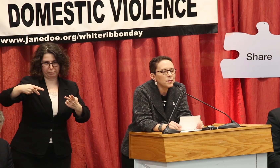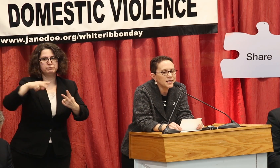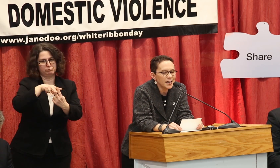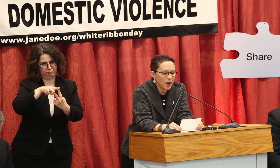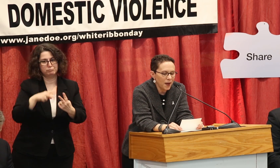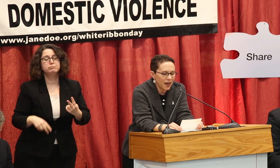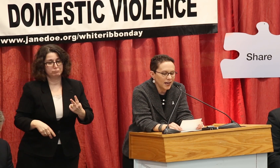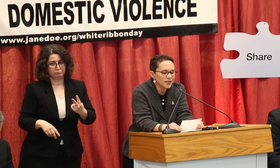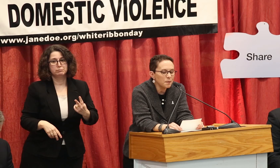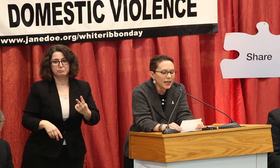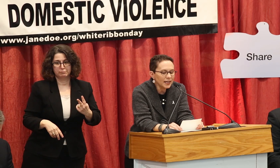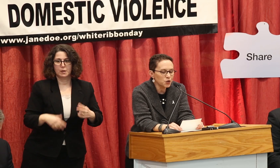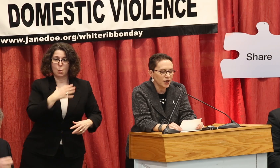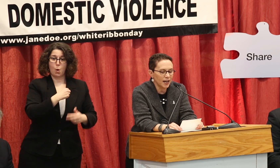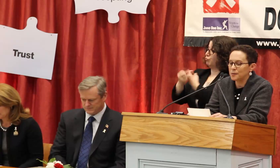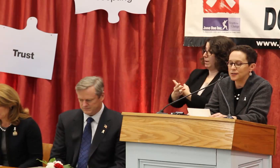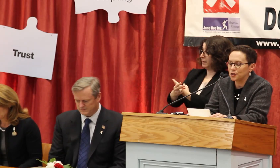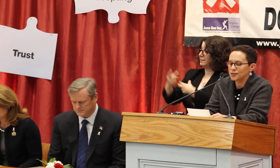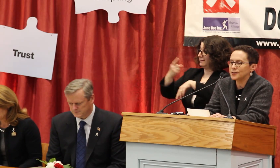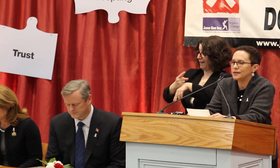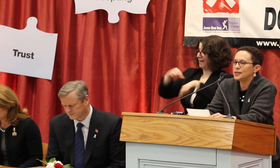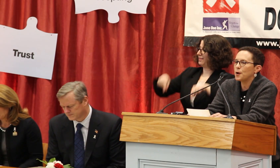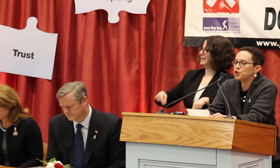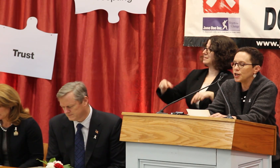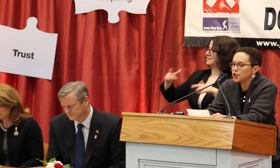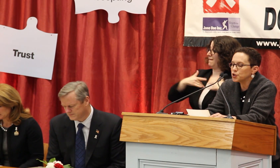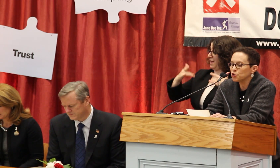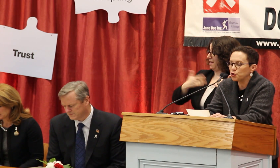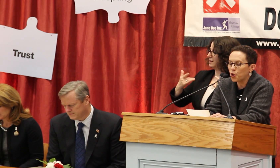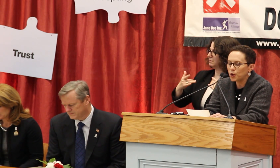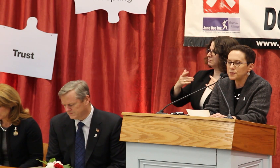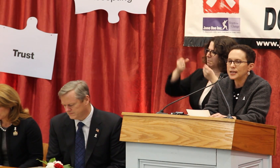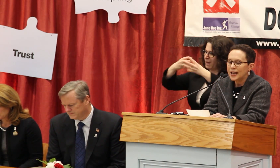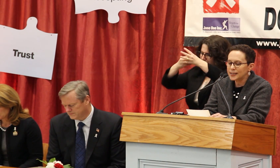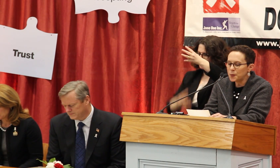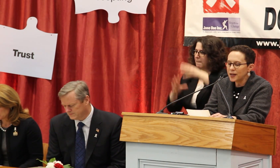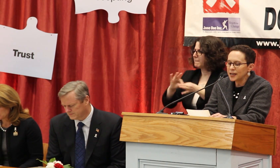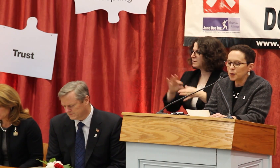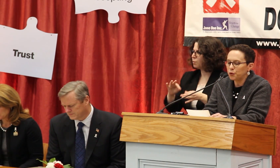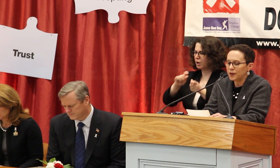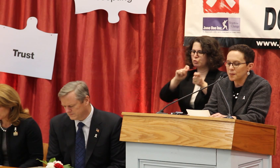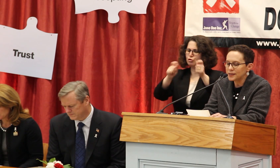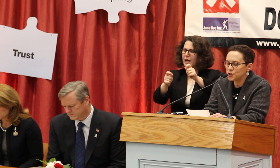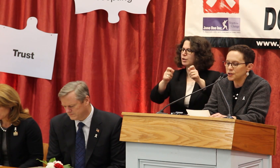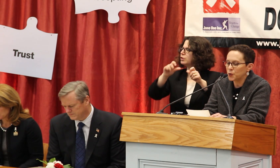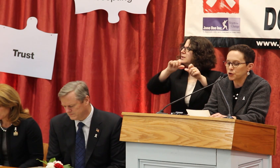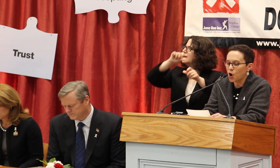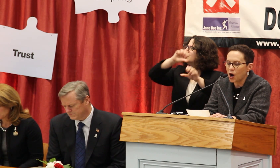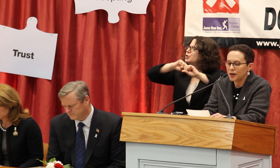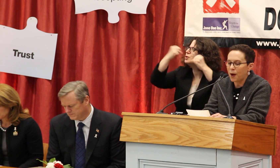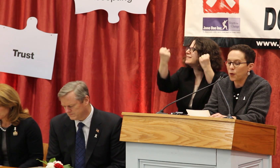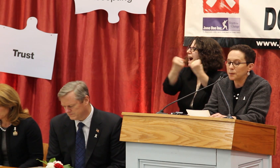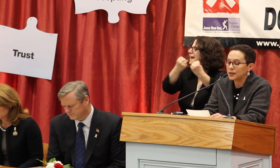The White Ribbon Day campaign has many interconnected messages. It's about changing social norms, expanding and improving the messages